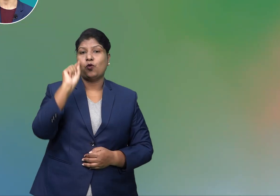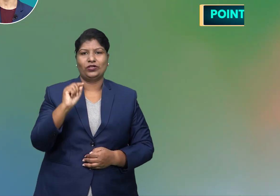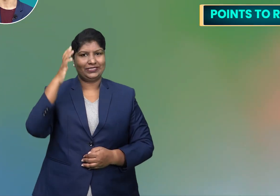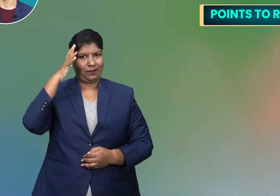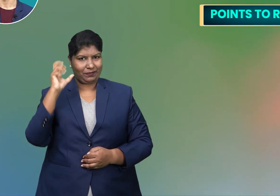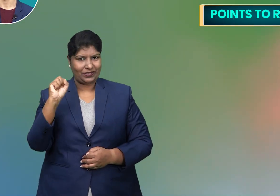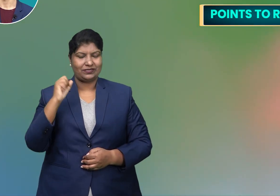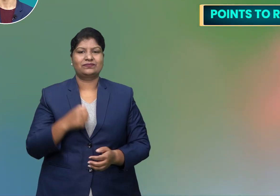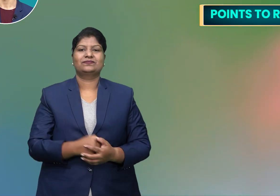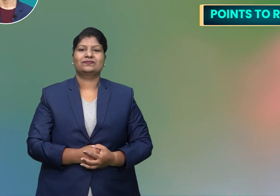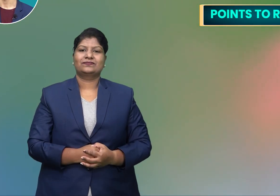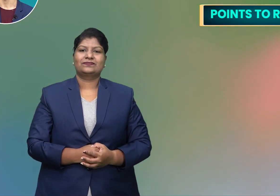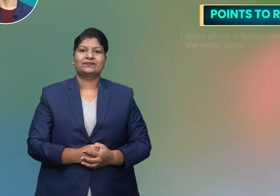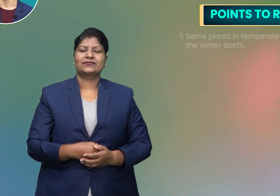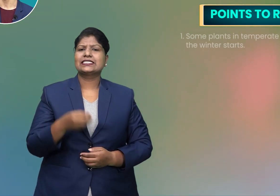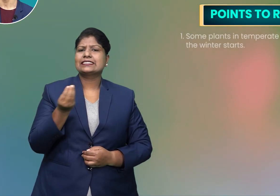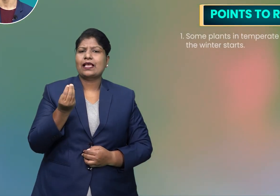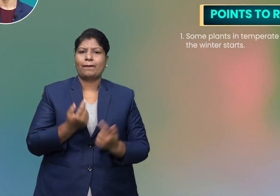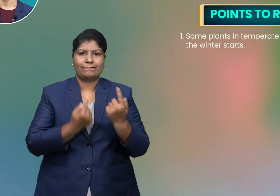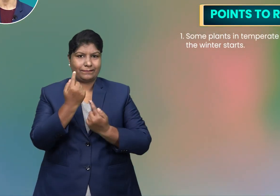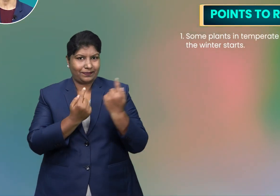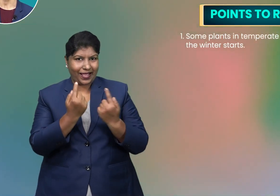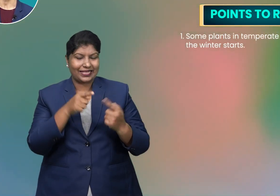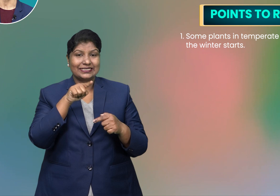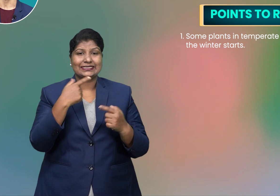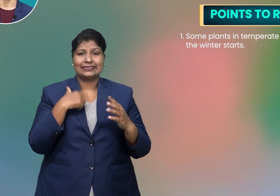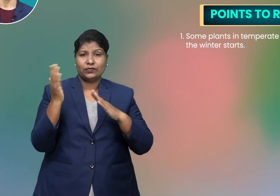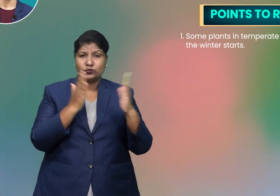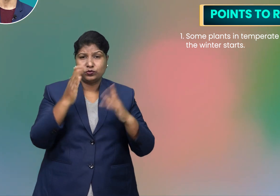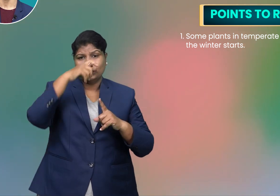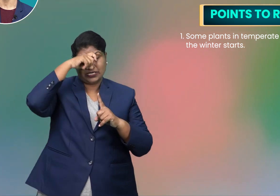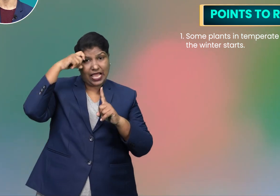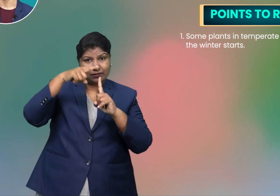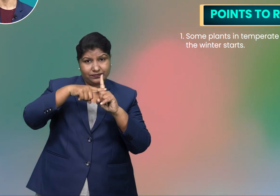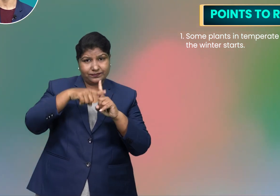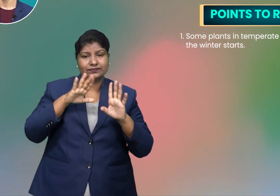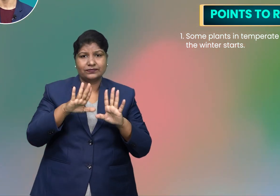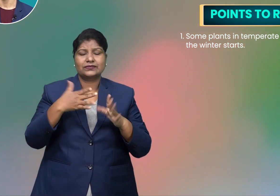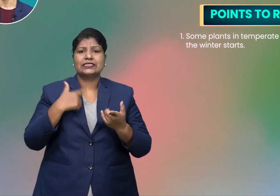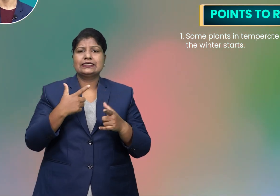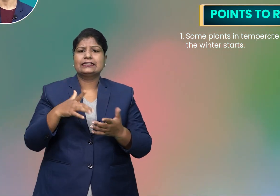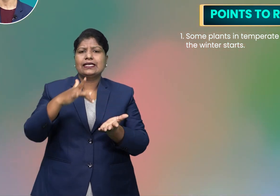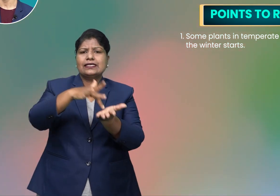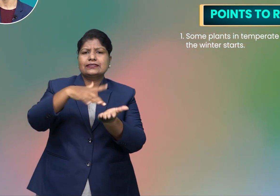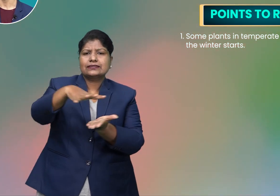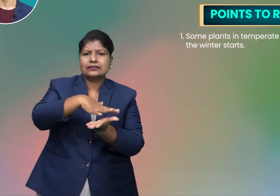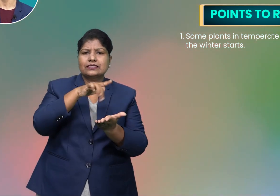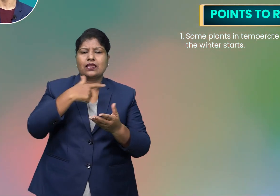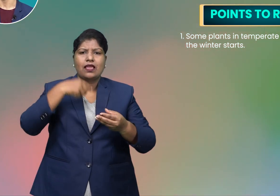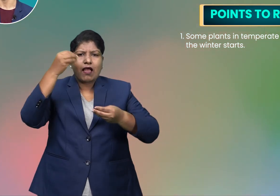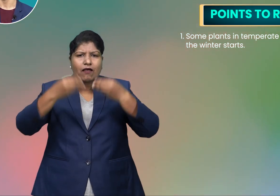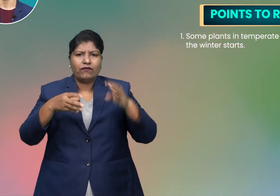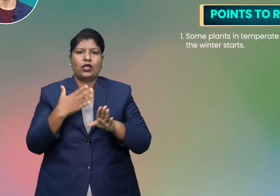Points to remember: some plants in temperate regions shed their leaves before the